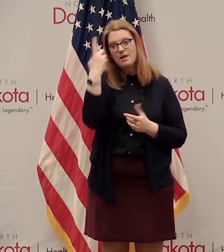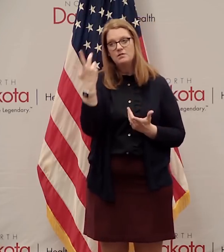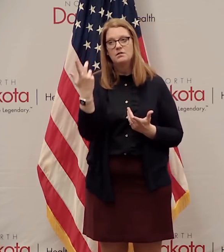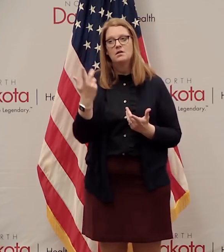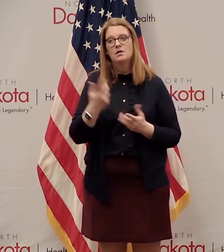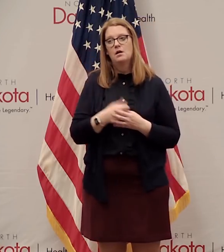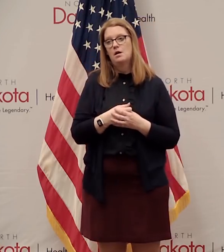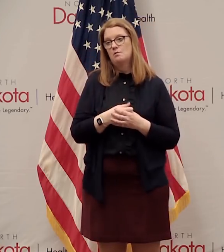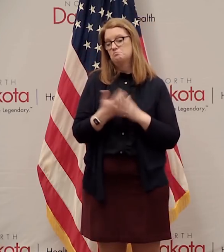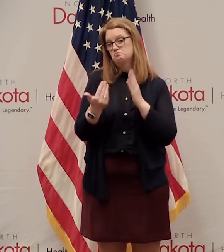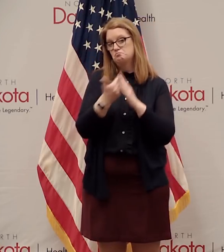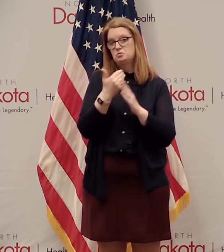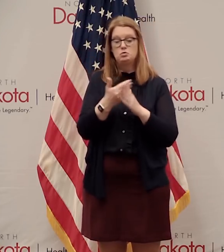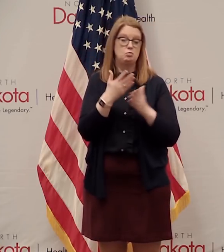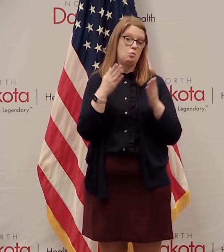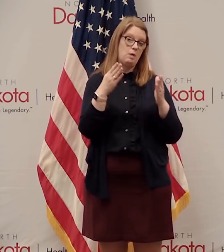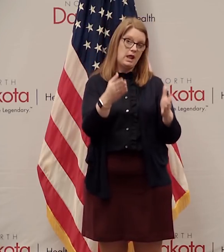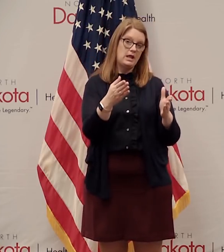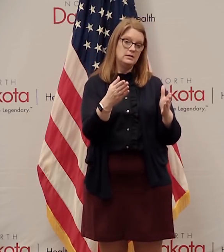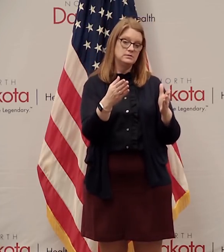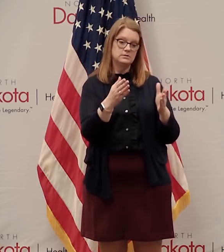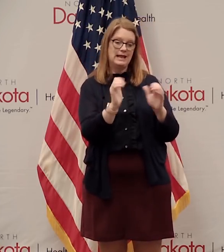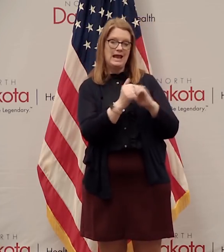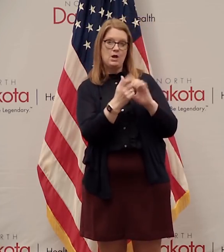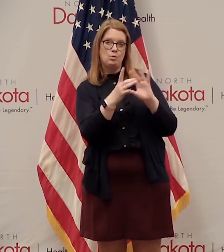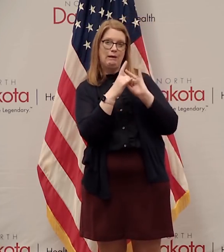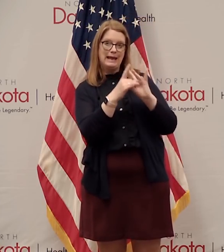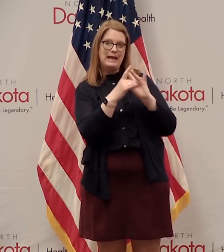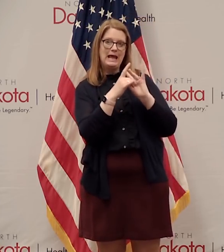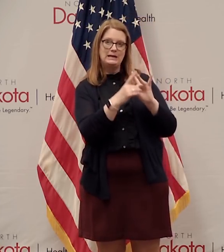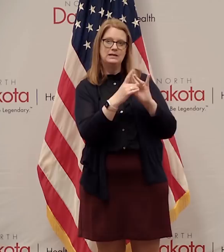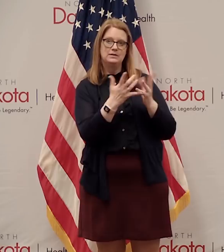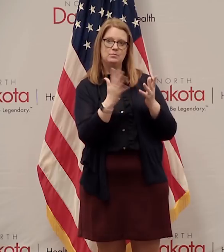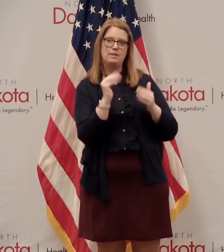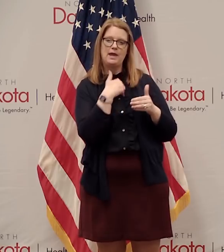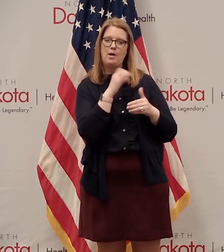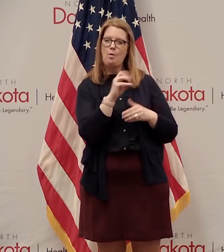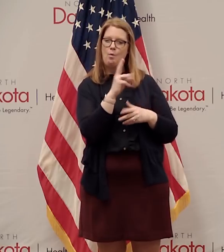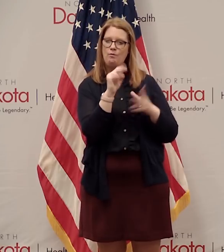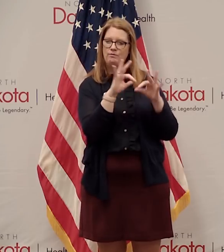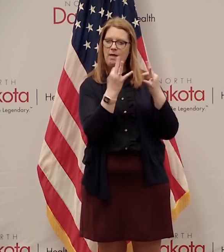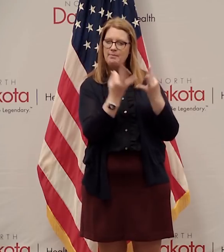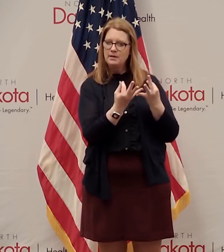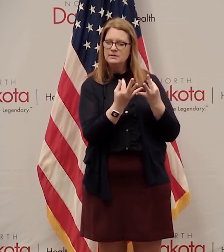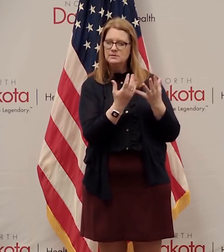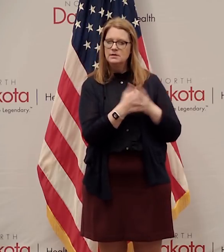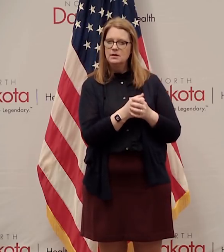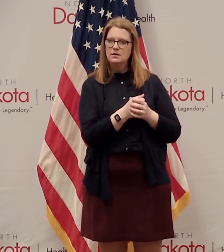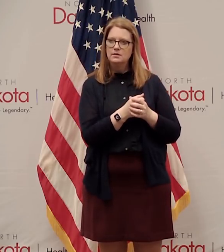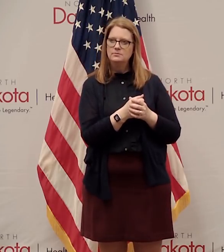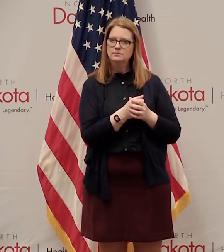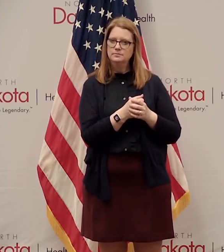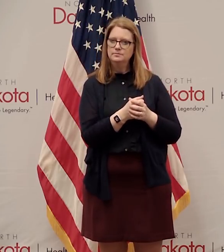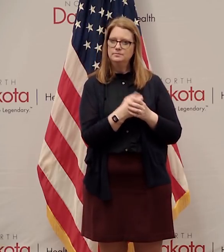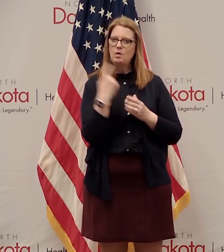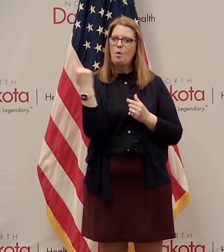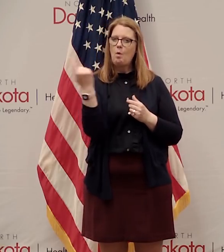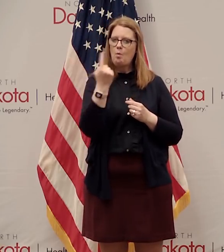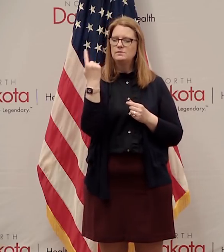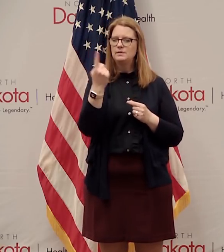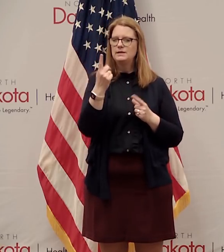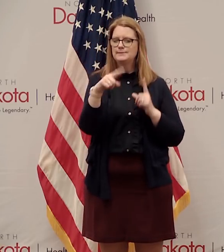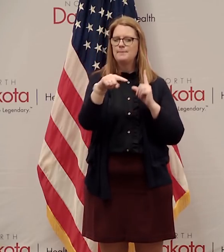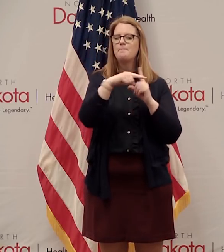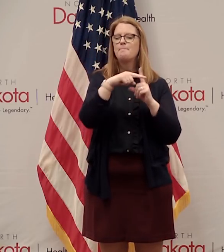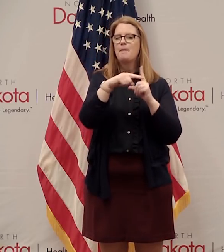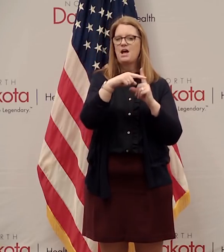it's new ways in which we think about connecting and staying connected with our own families. There will always be some positives that